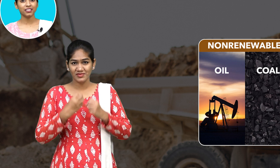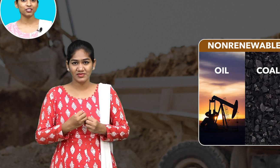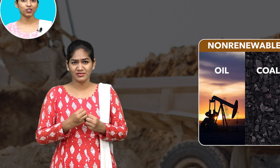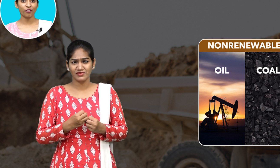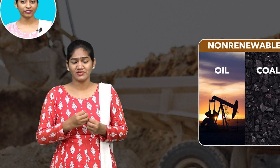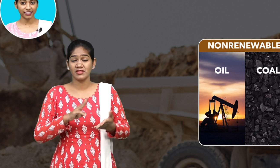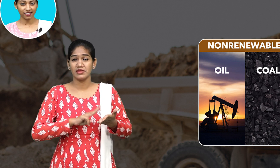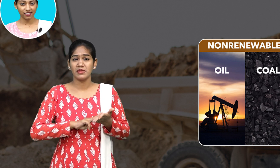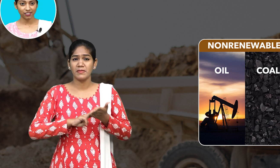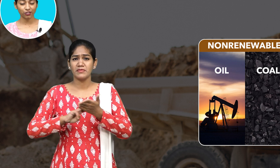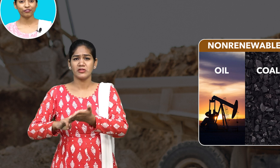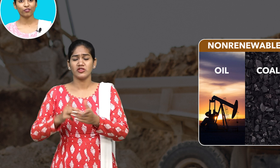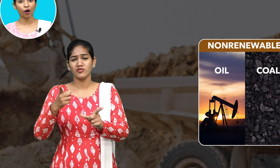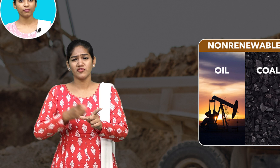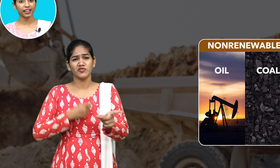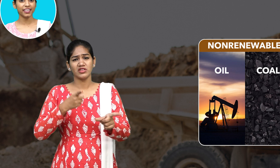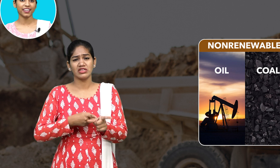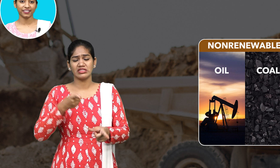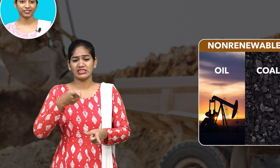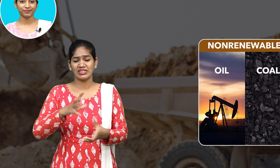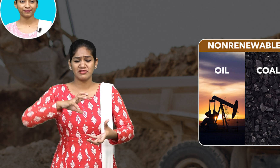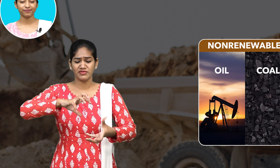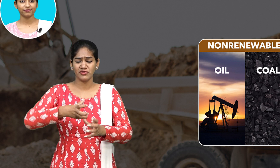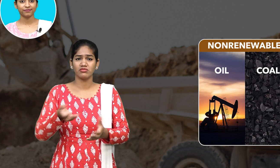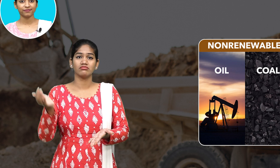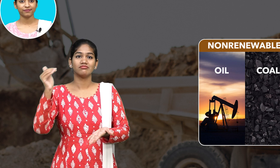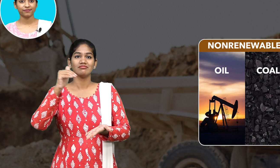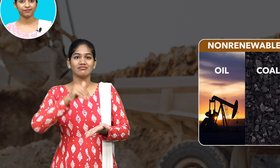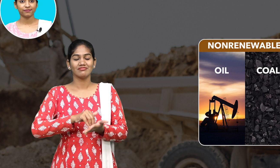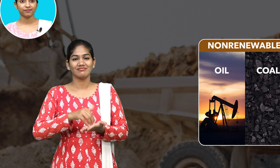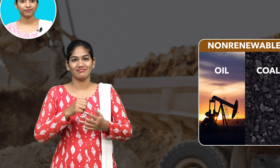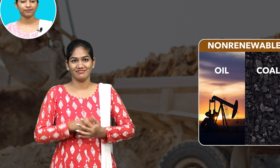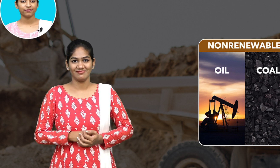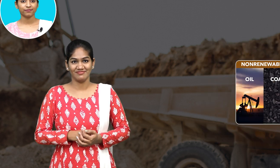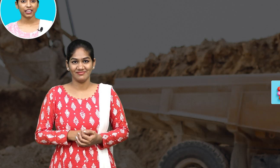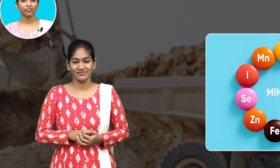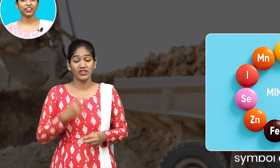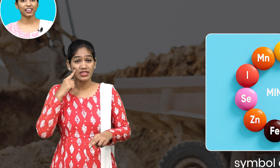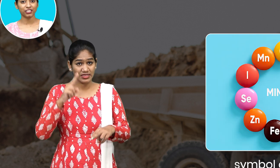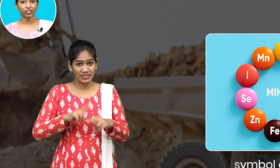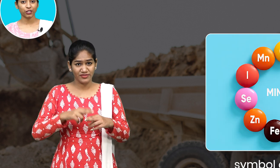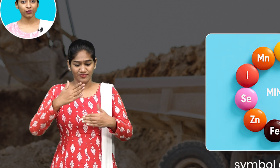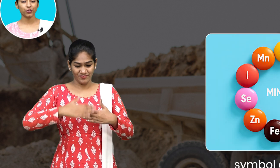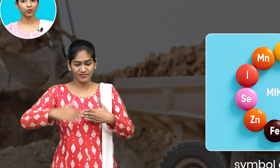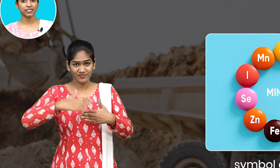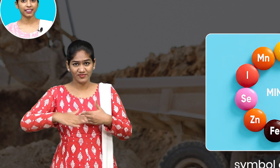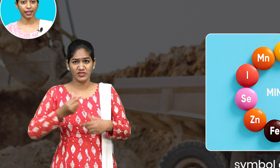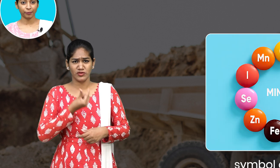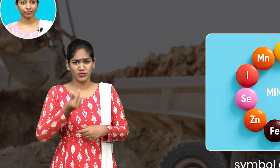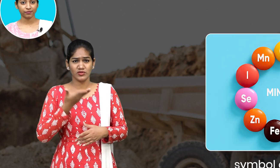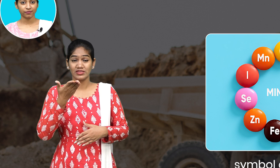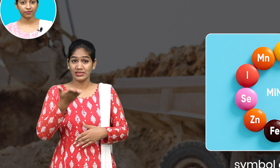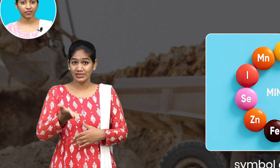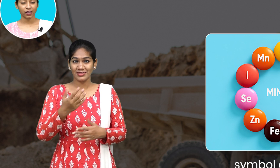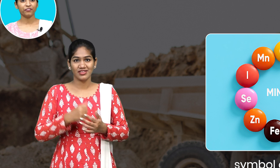millions of years to form again. If we continue using